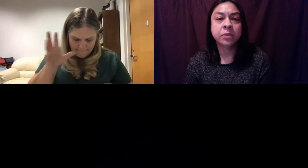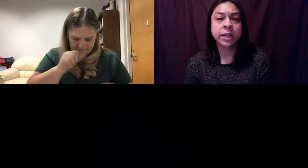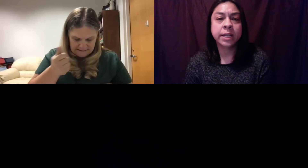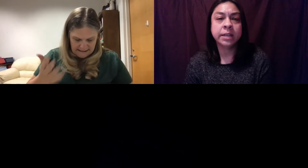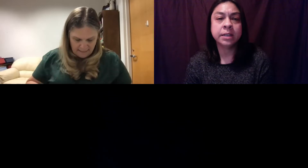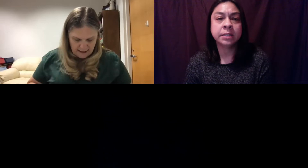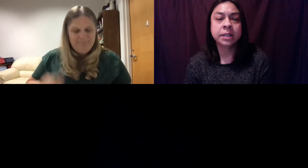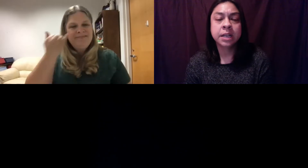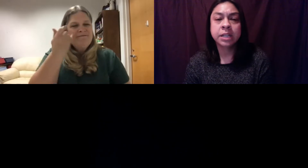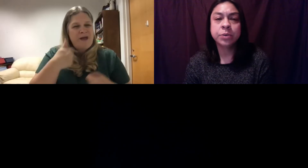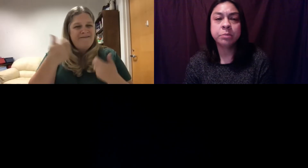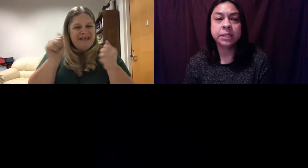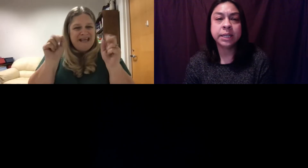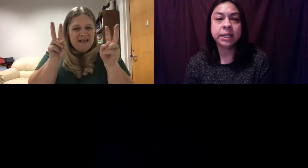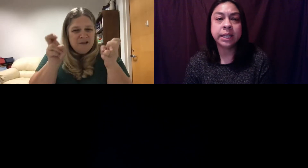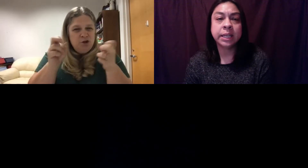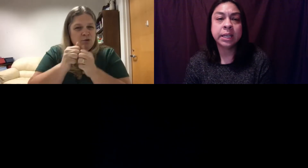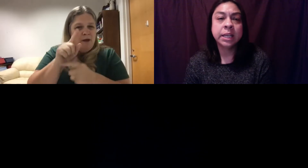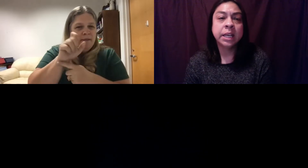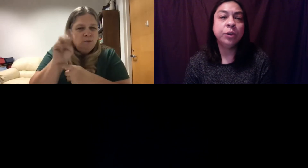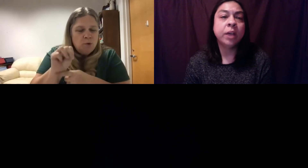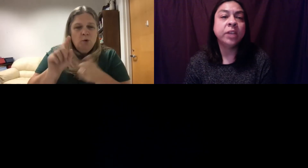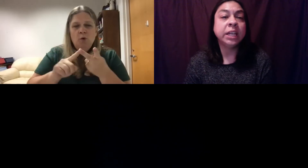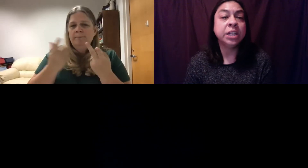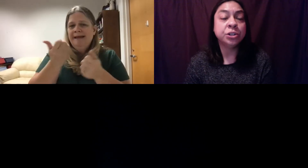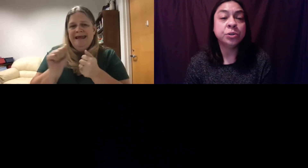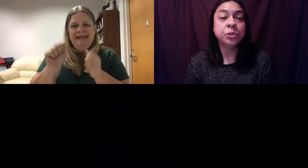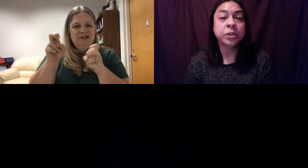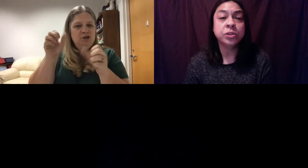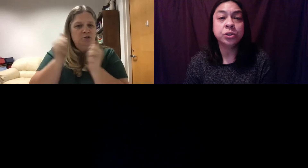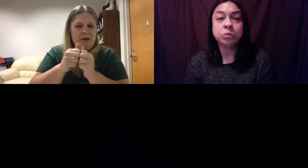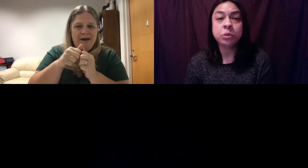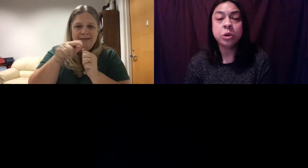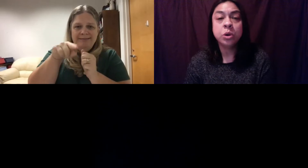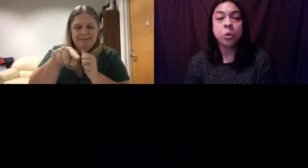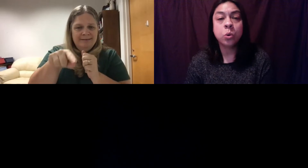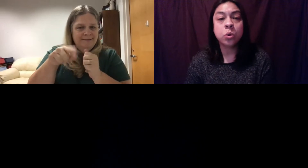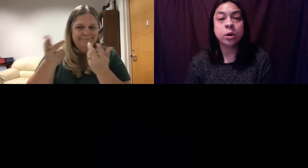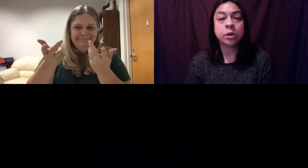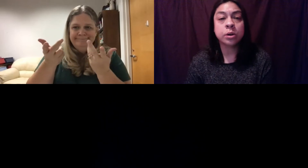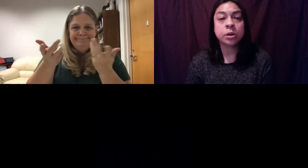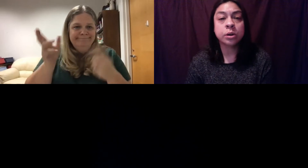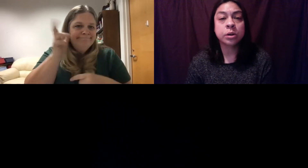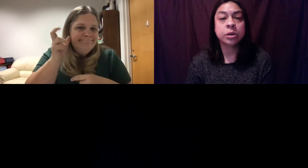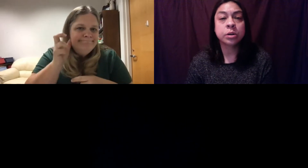All right, here, don't want to miss anything. If you have any issues with Zoom